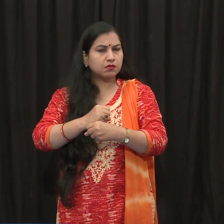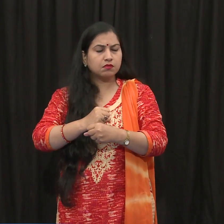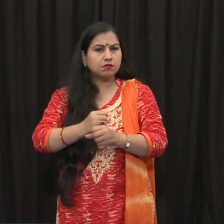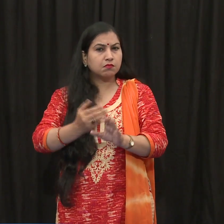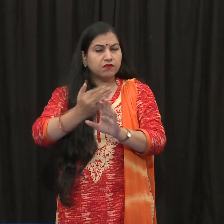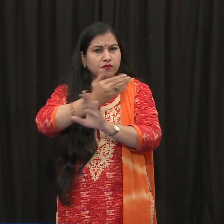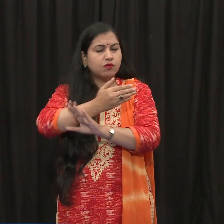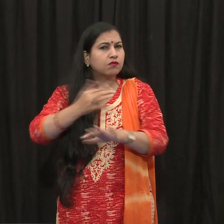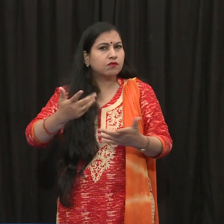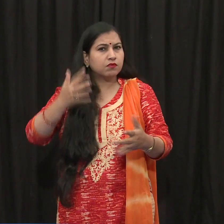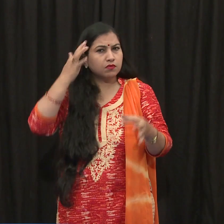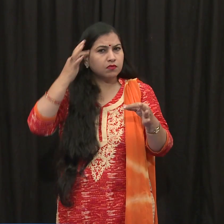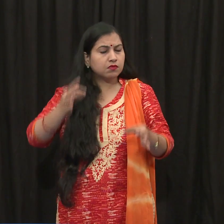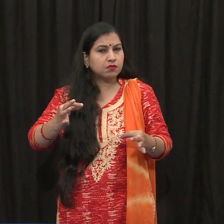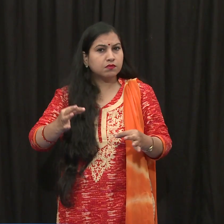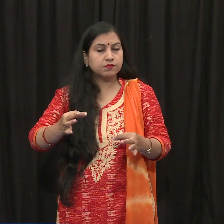to make British India free.